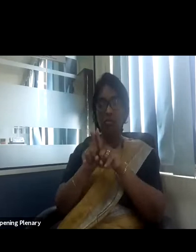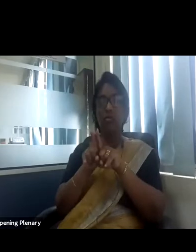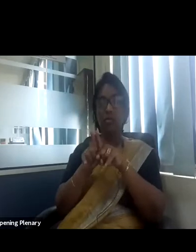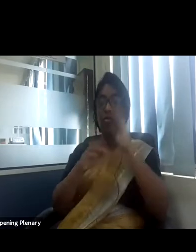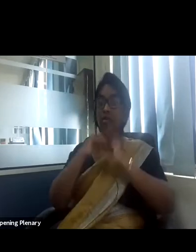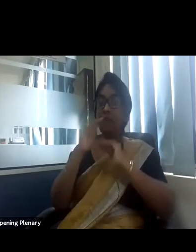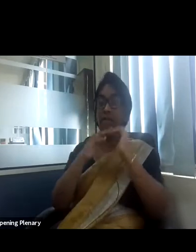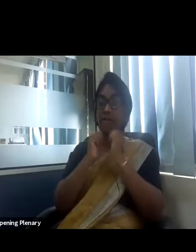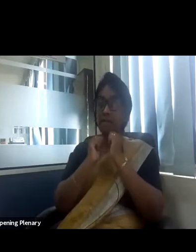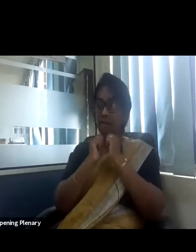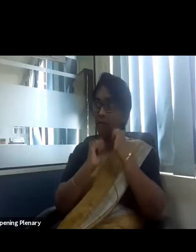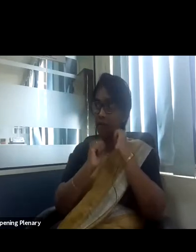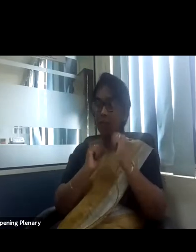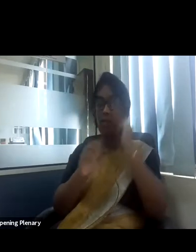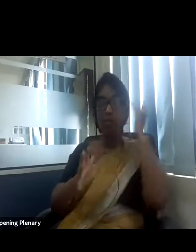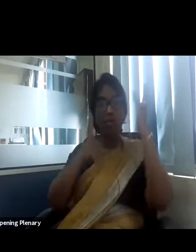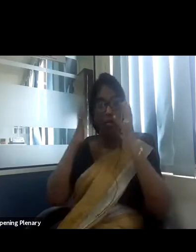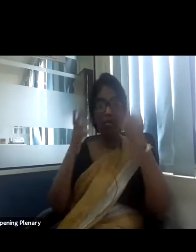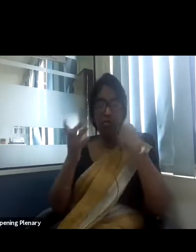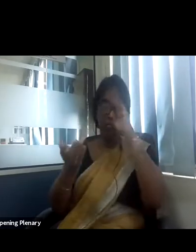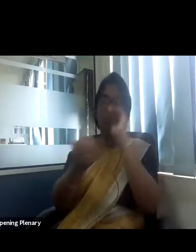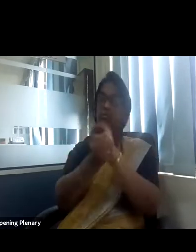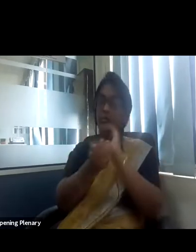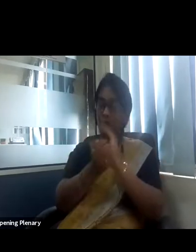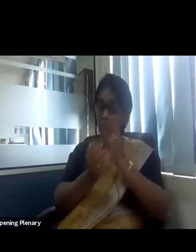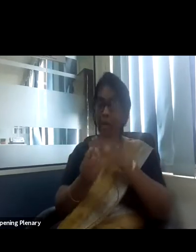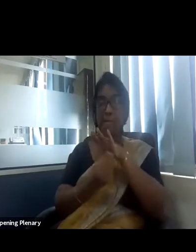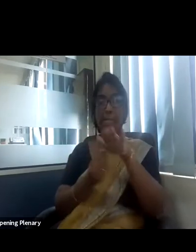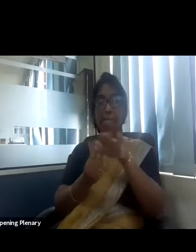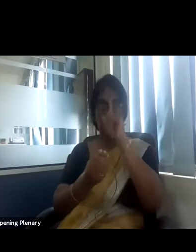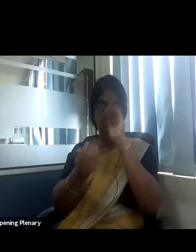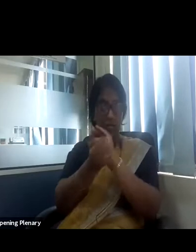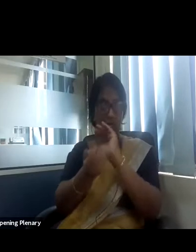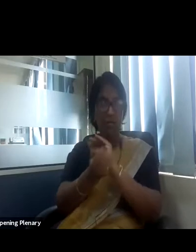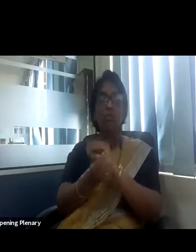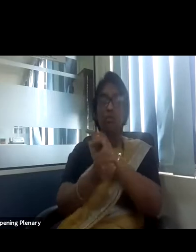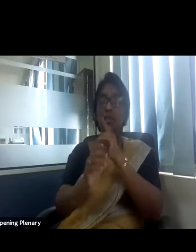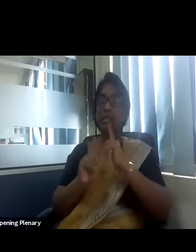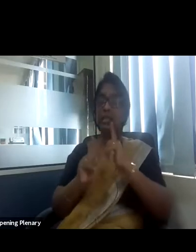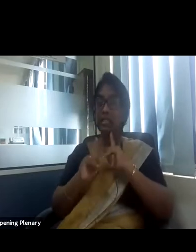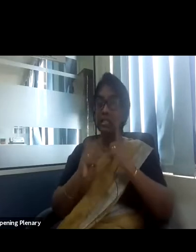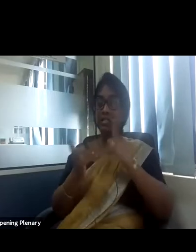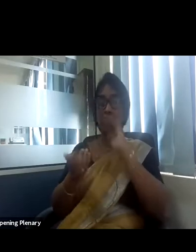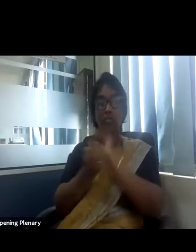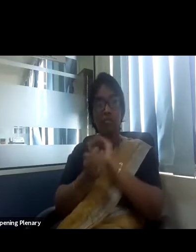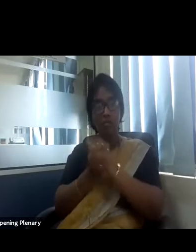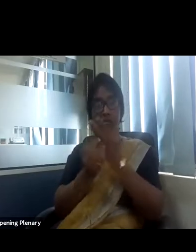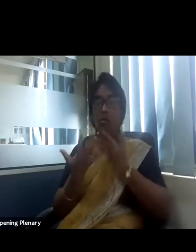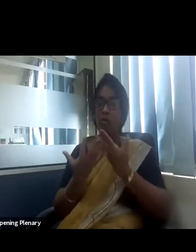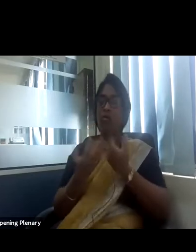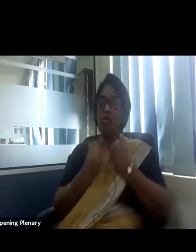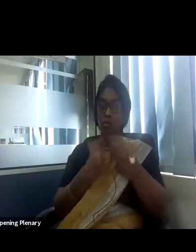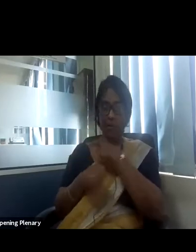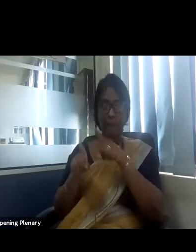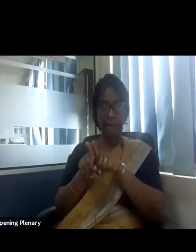That means we need to act to protect ourselves, protect our way of life, perhaps an amended way of life, but nevertheless to protect it for